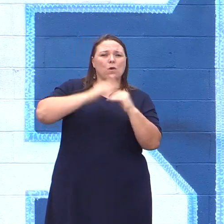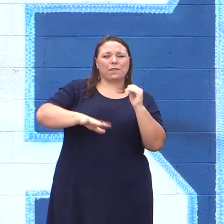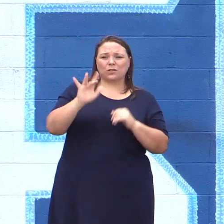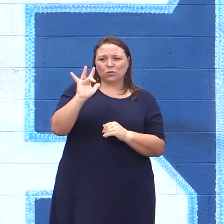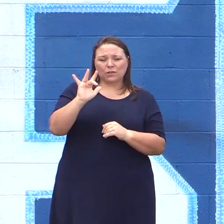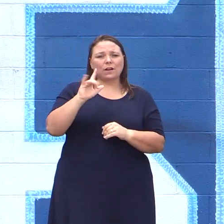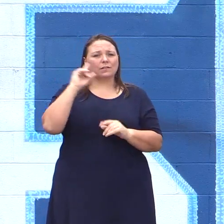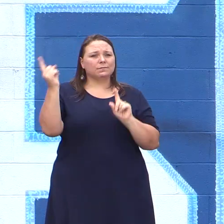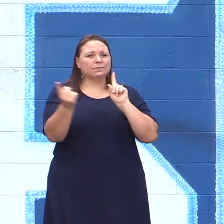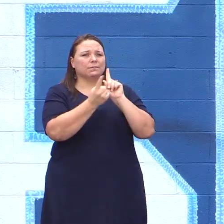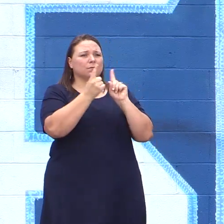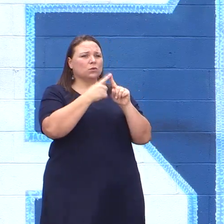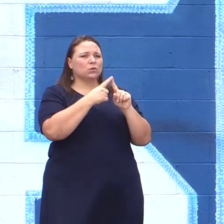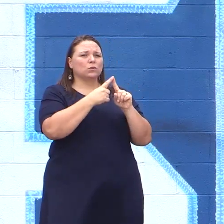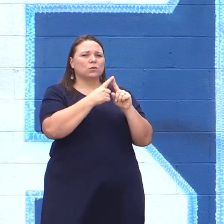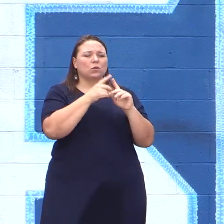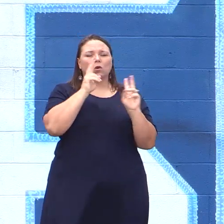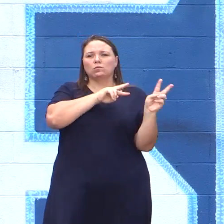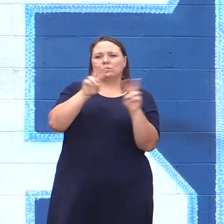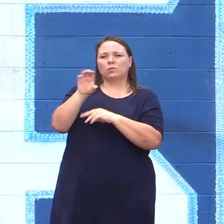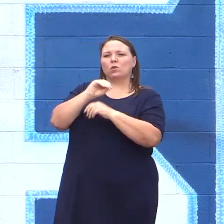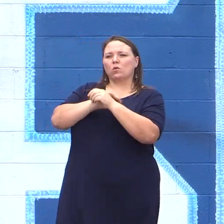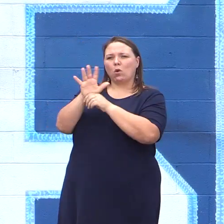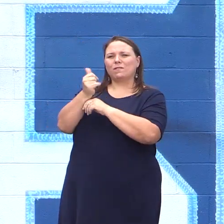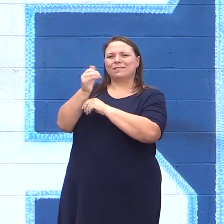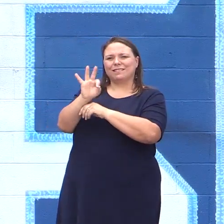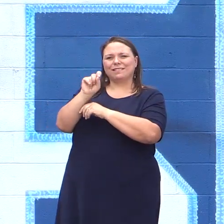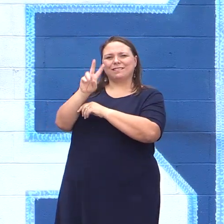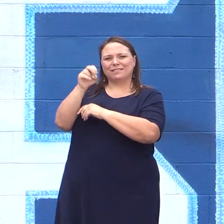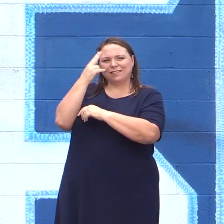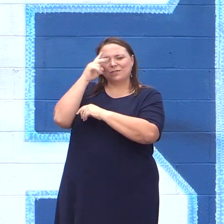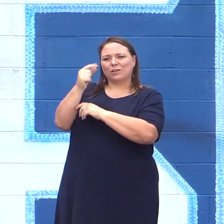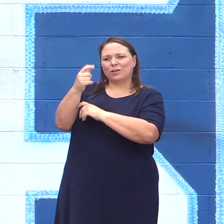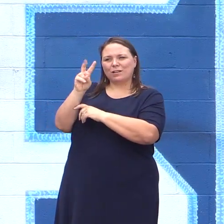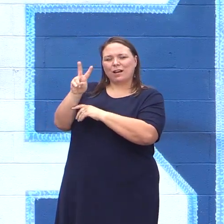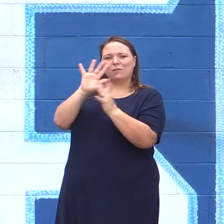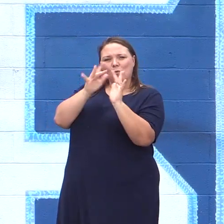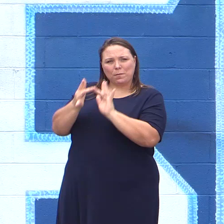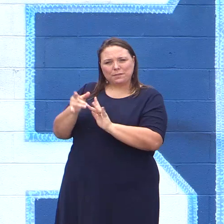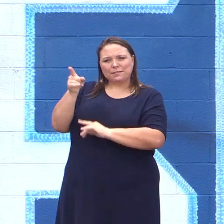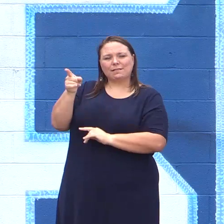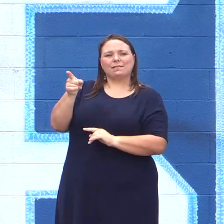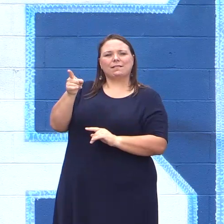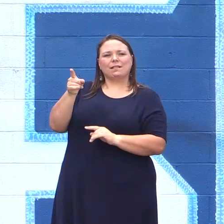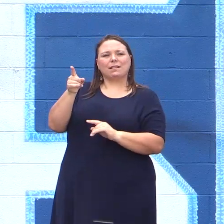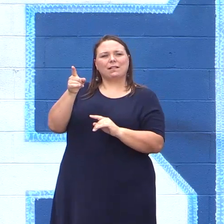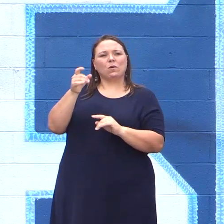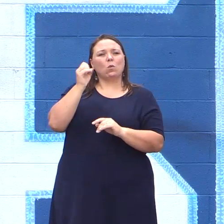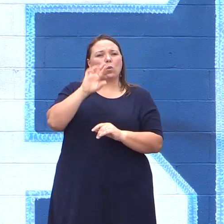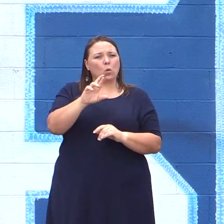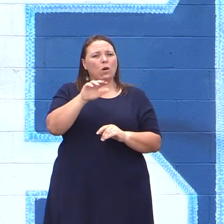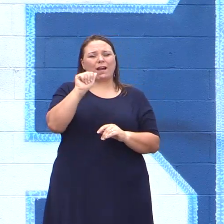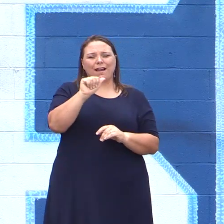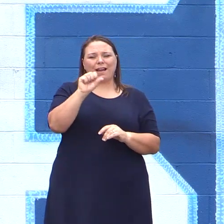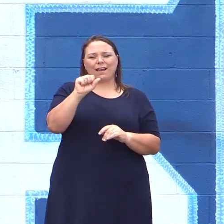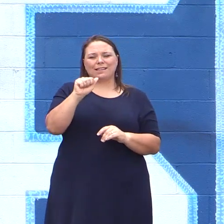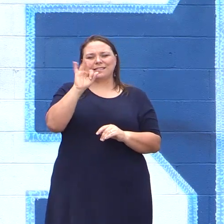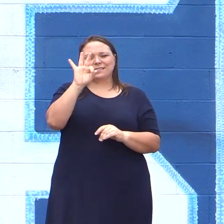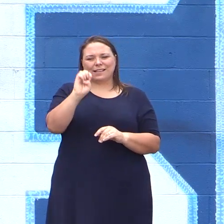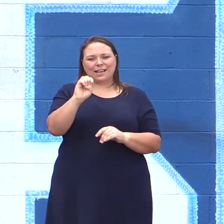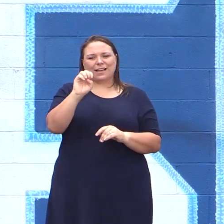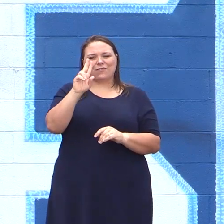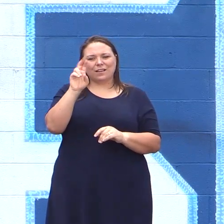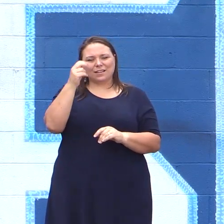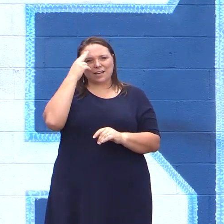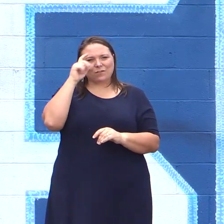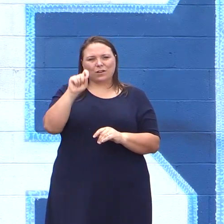just go to the covid19.nashville.gov website. You can also get to it at asafenashville.org.